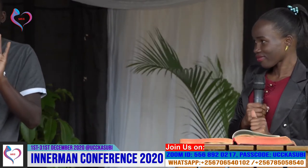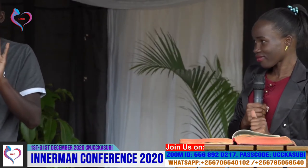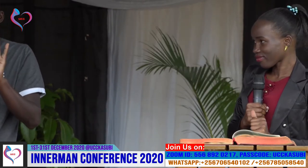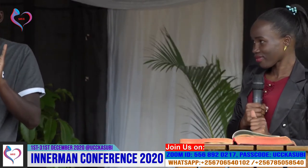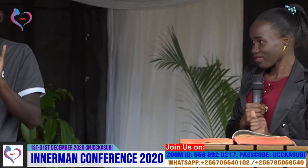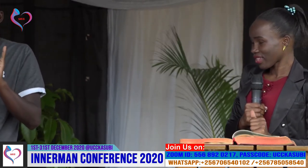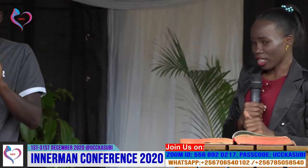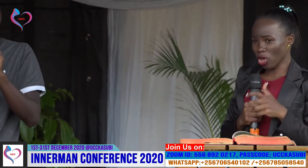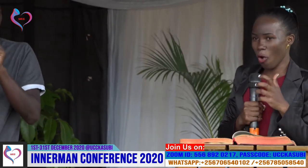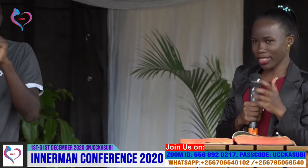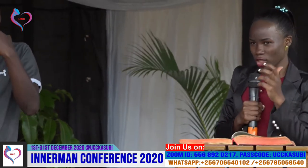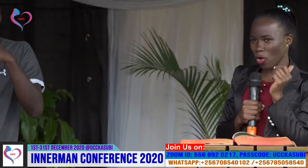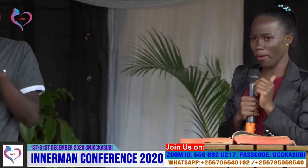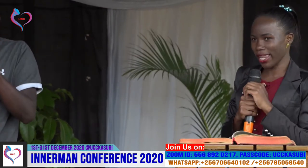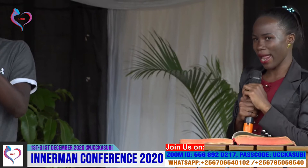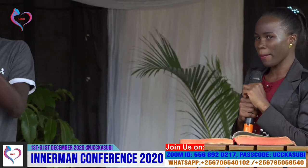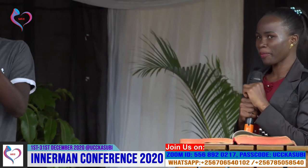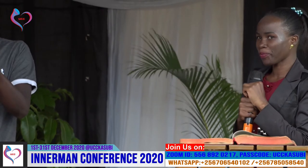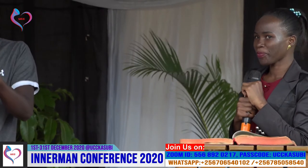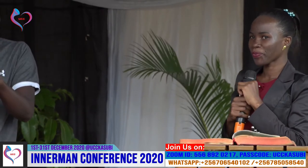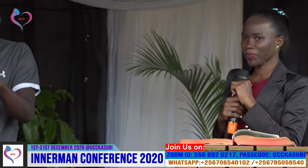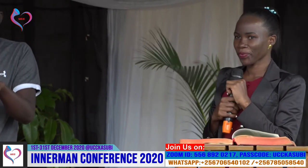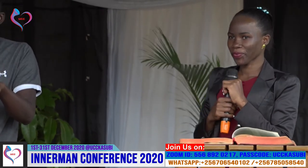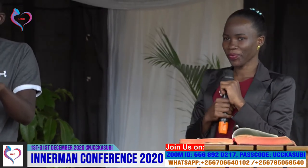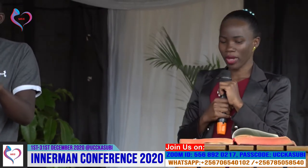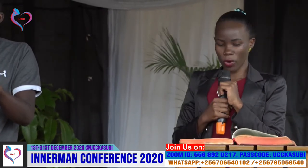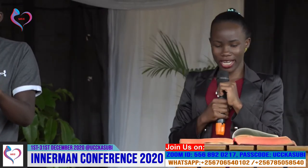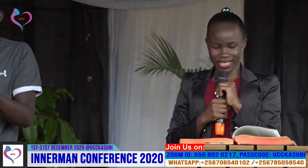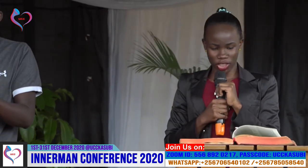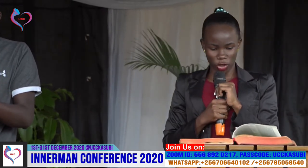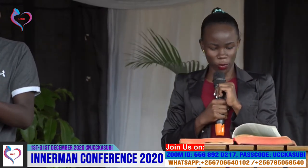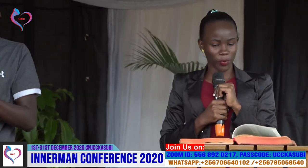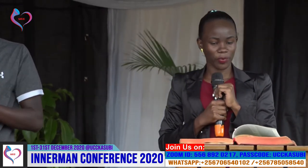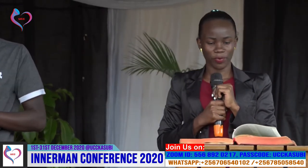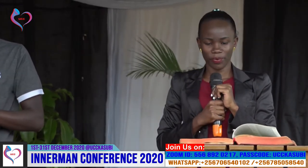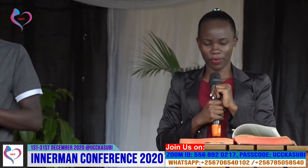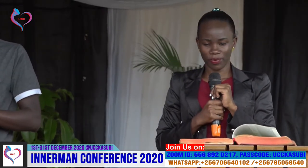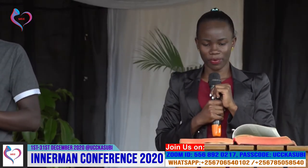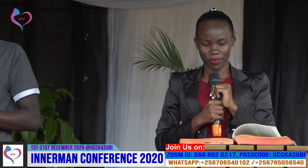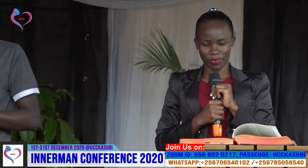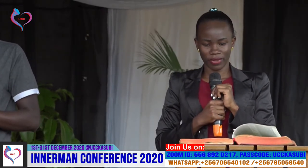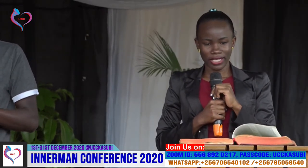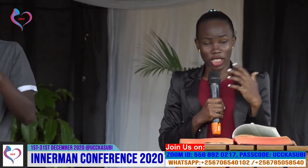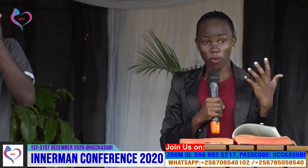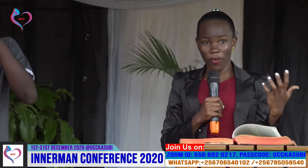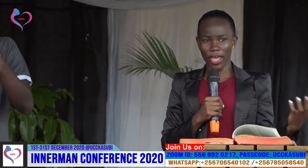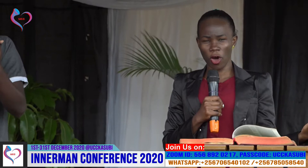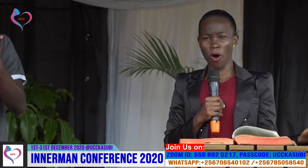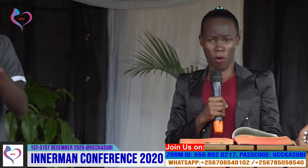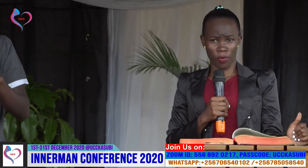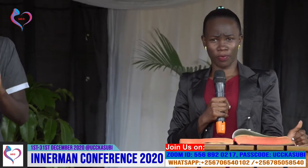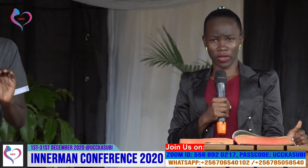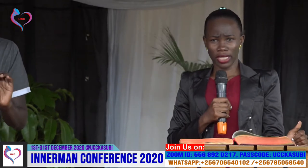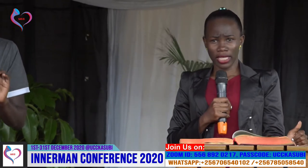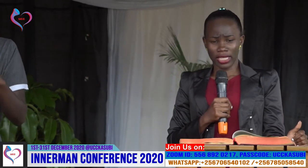I hope we are following. Ndowooza tugoberera. Listen to this. Wuliriza kino. We don't mind. Tetufayo.